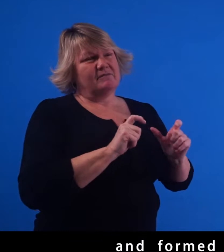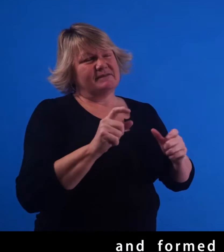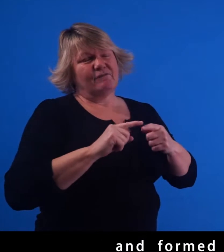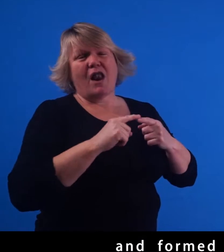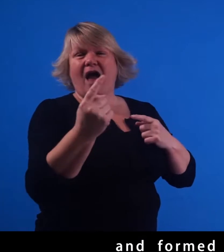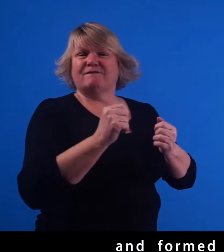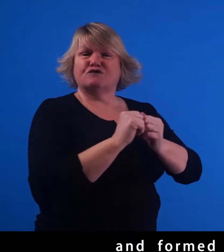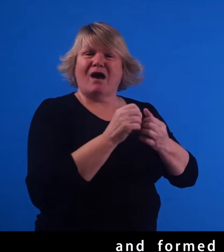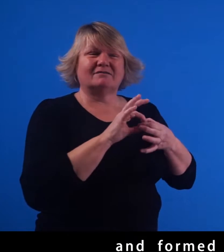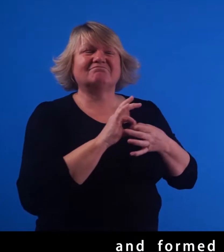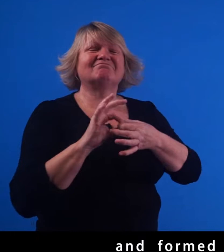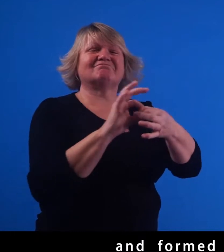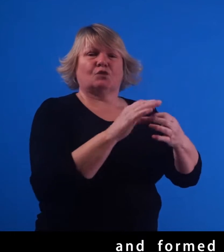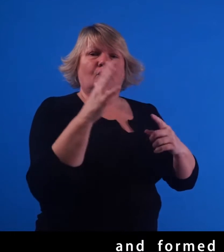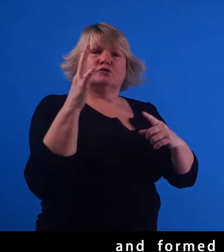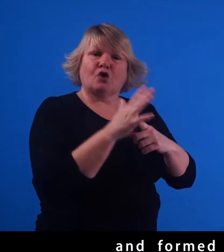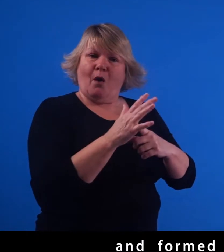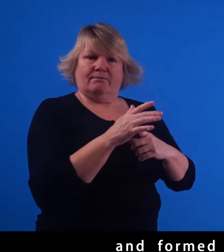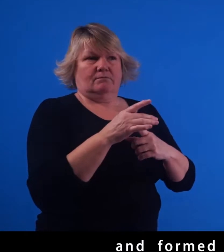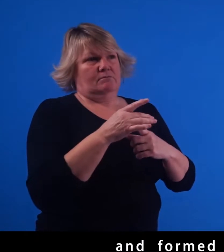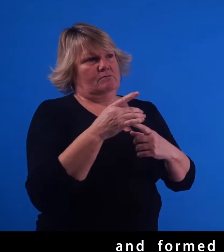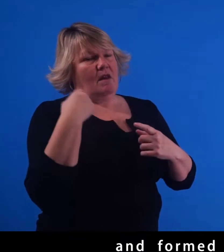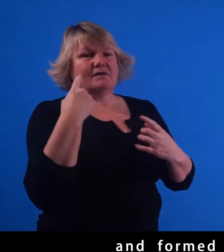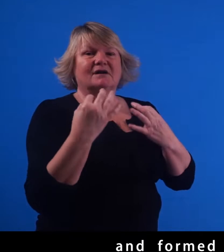lifelong friendships with top London actors,